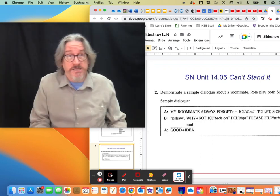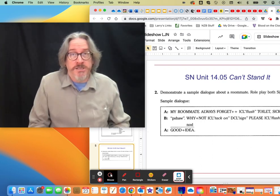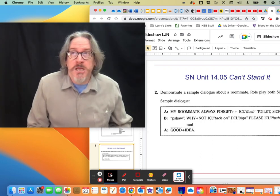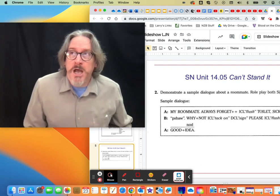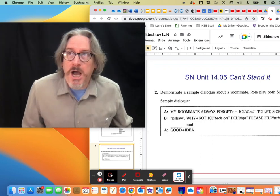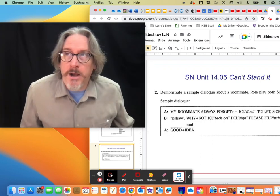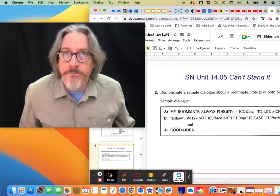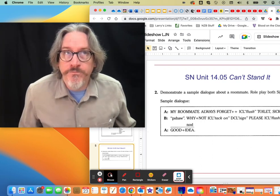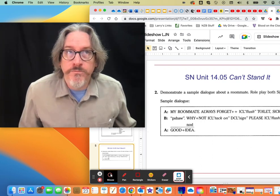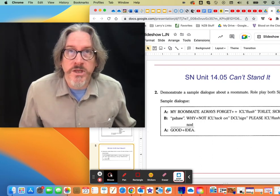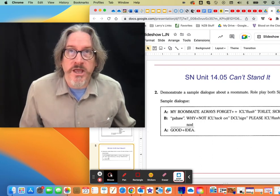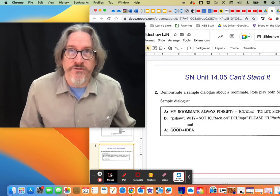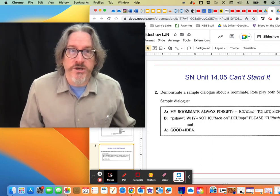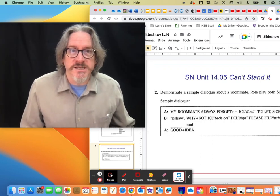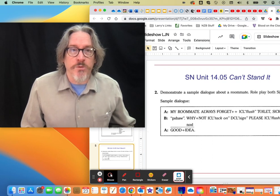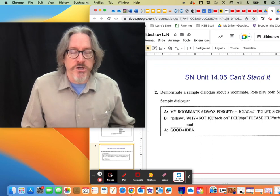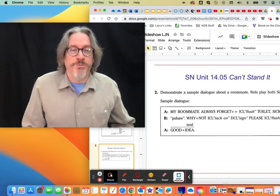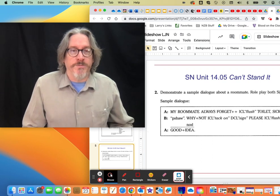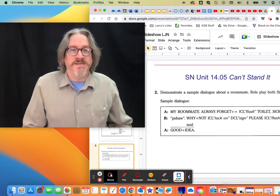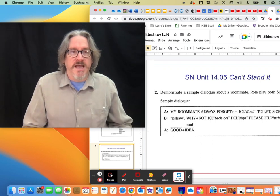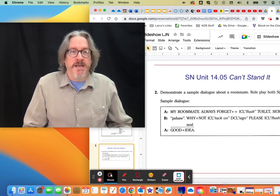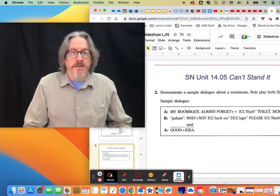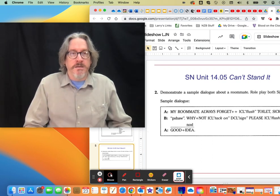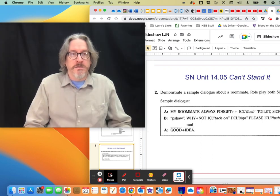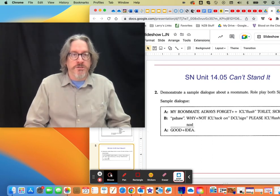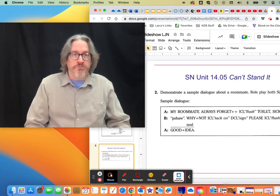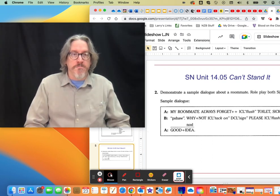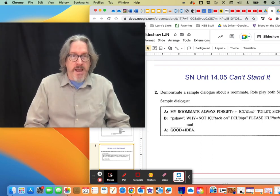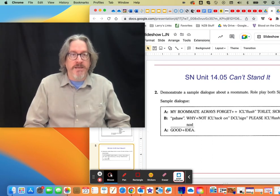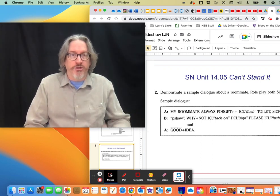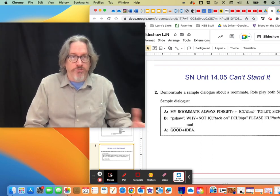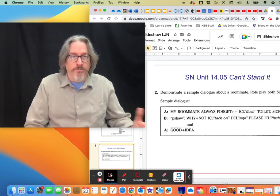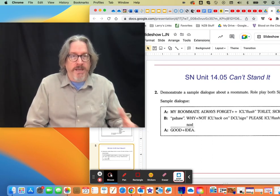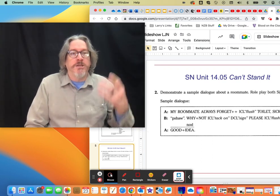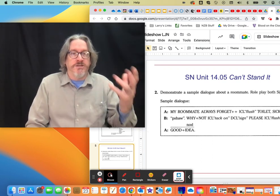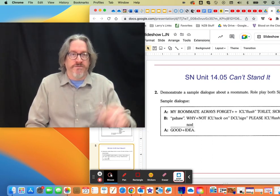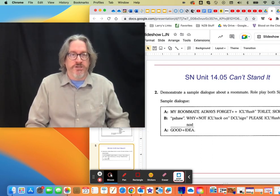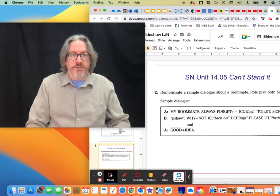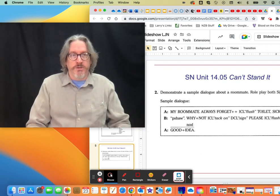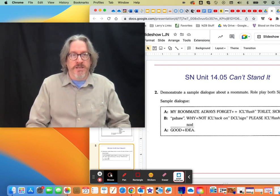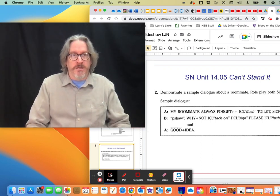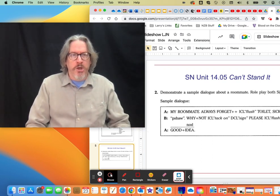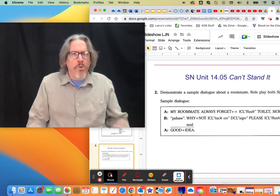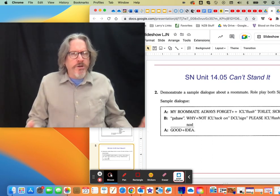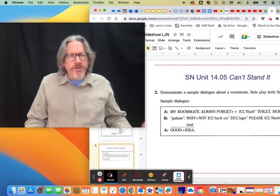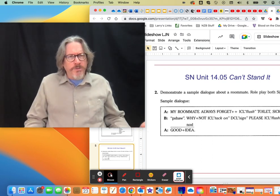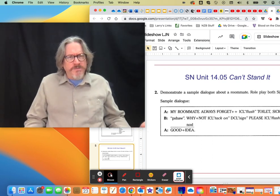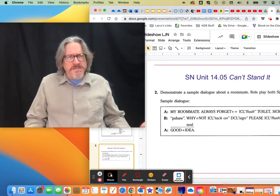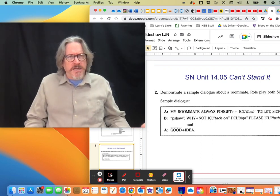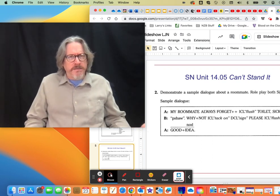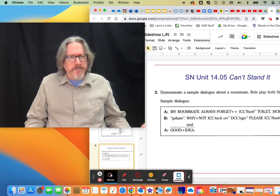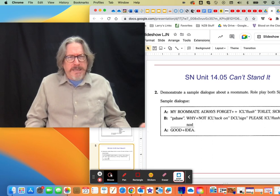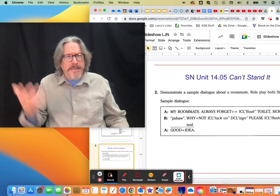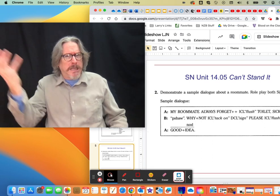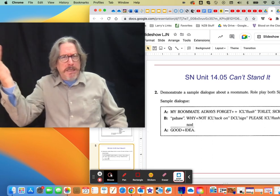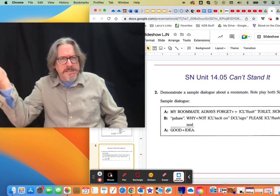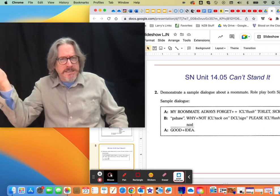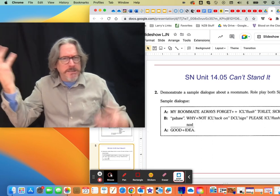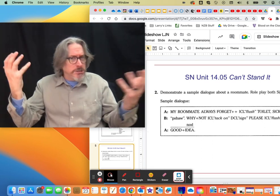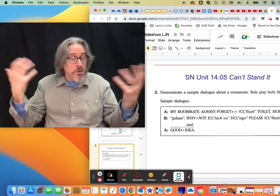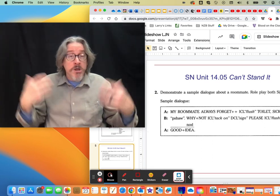ASL. Is if you're going to say, why don't you put up a sign to remind your roommate to flush the toilet? Well, where are you going to put up the sign? Like